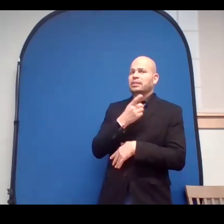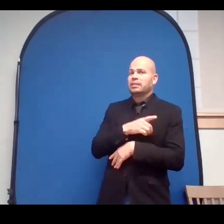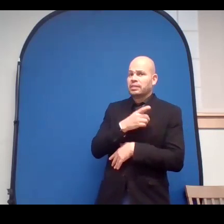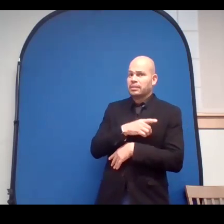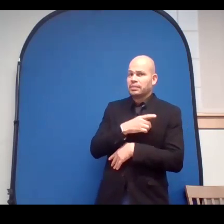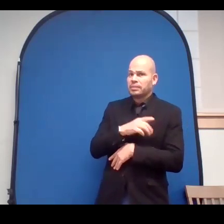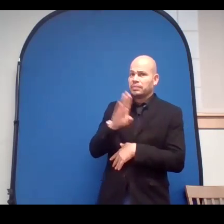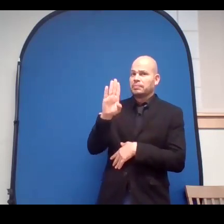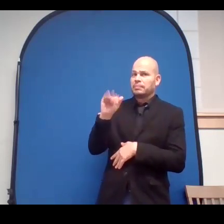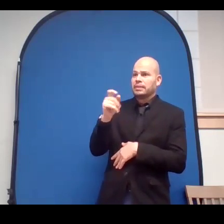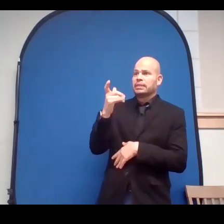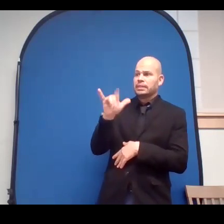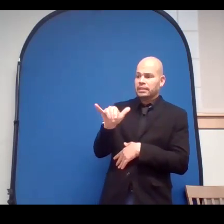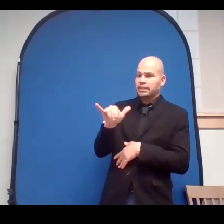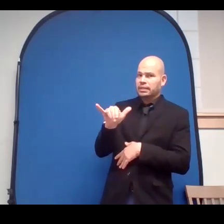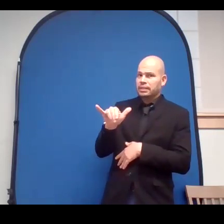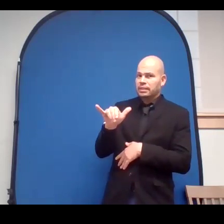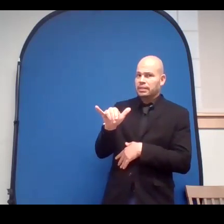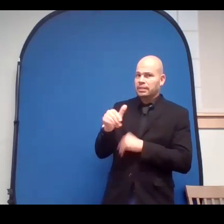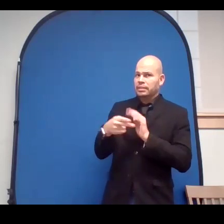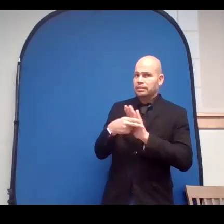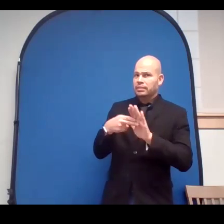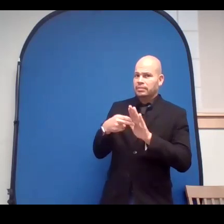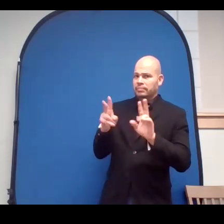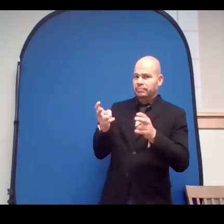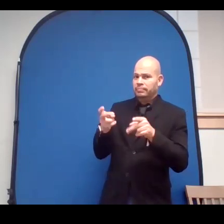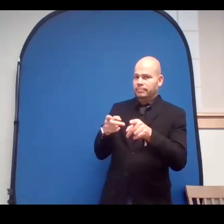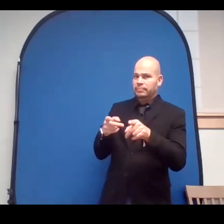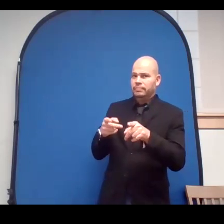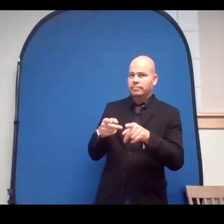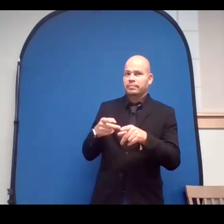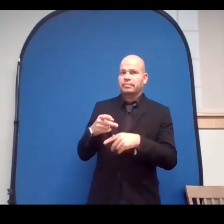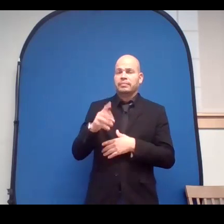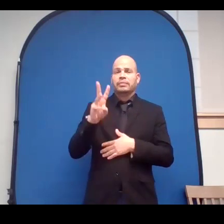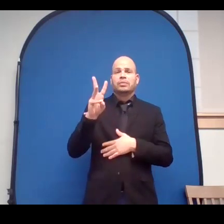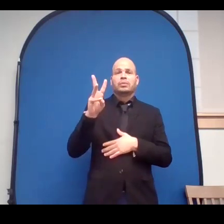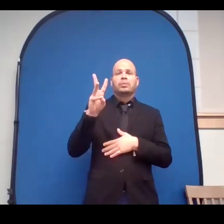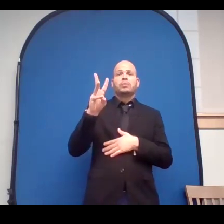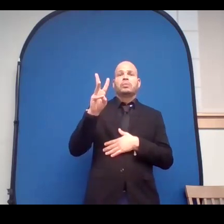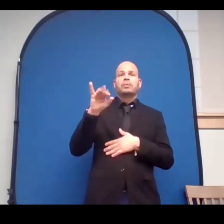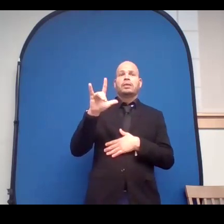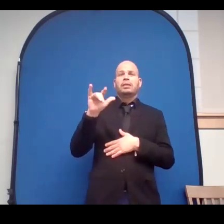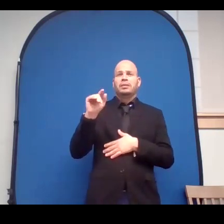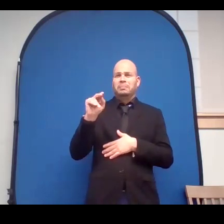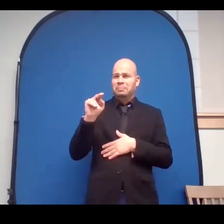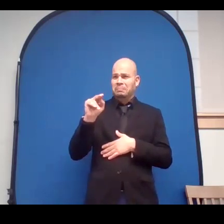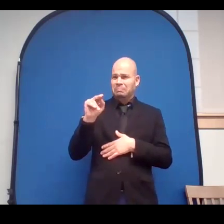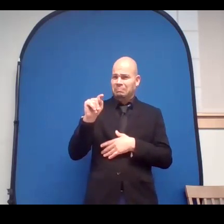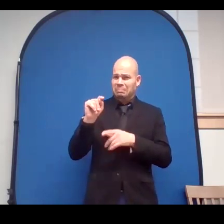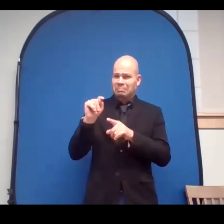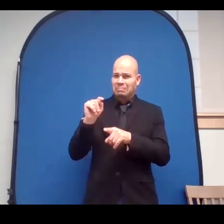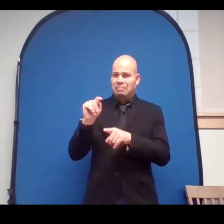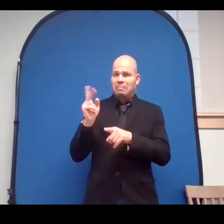What did Sergeant Wilmot tell you about his conversation with Sergeant Schofield?